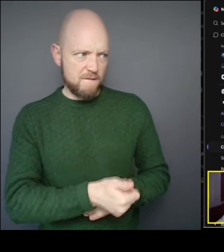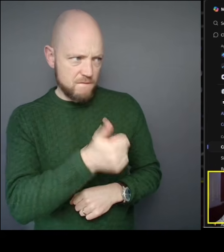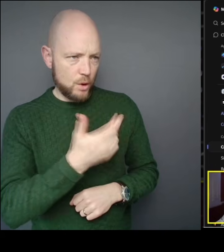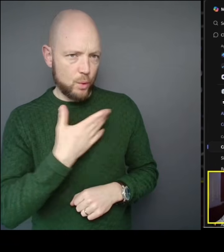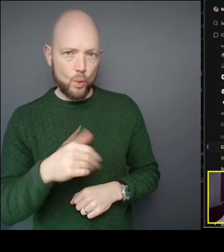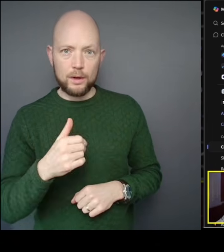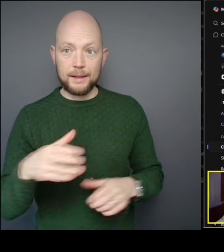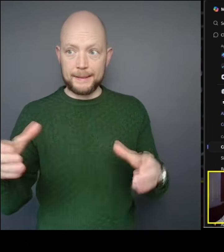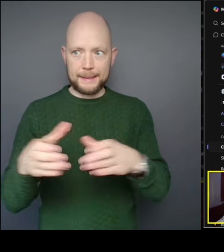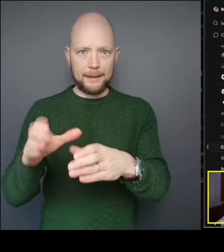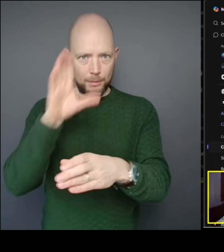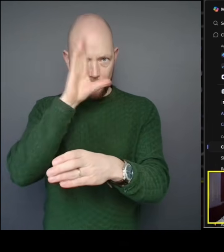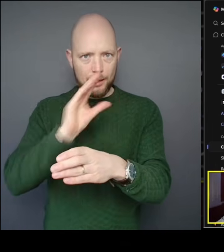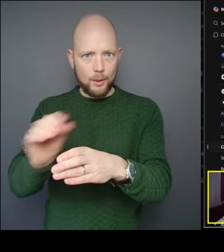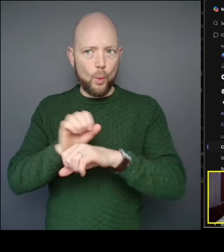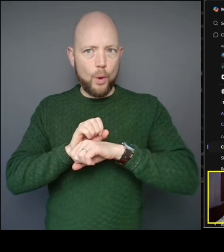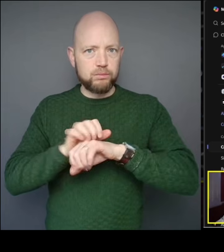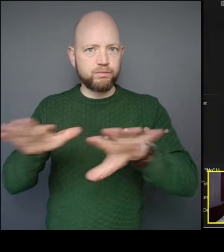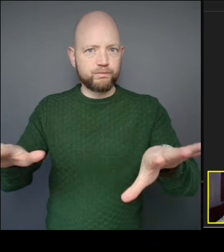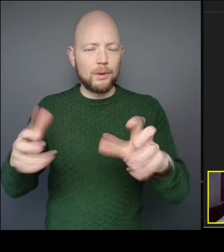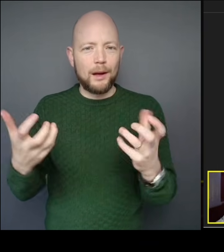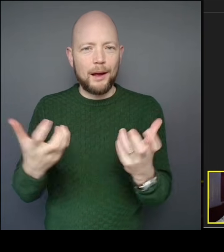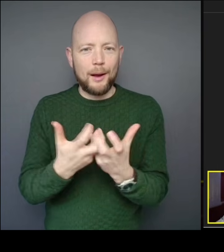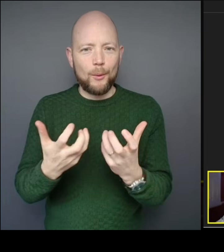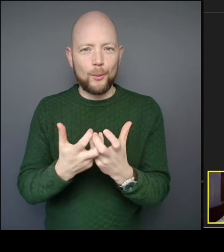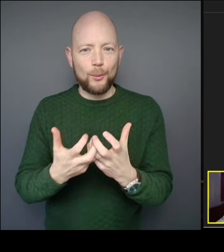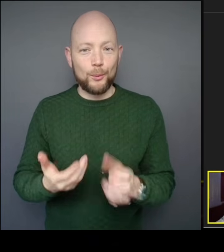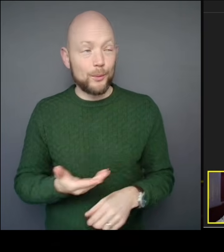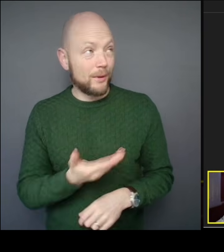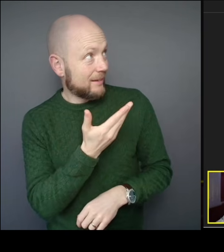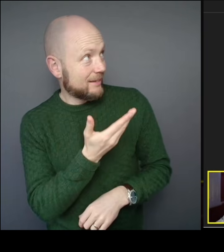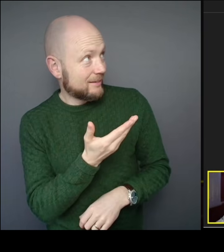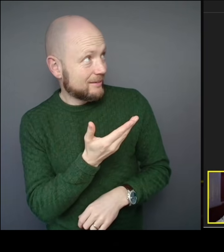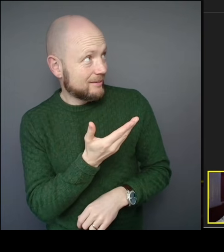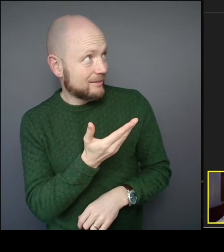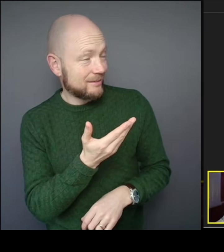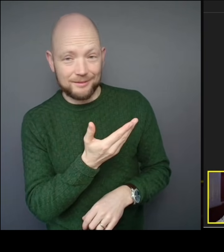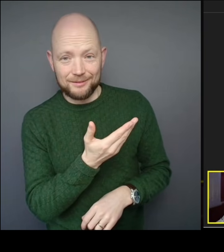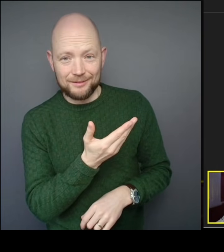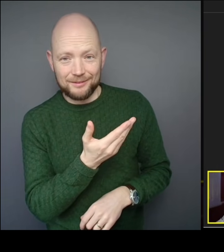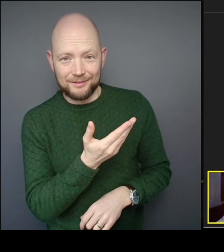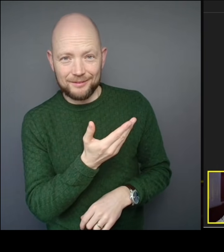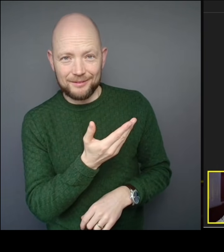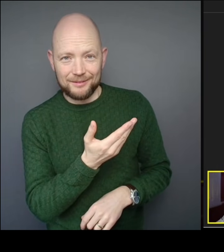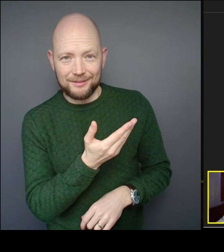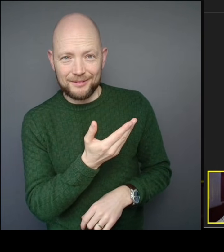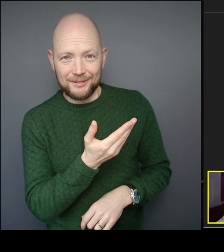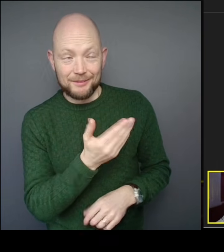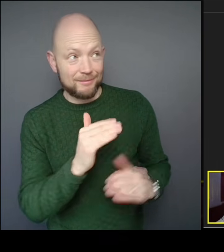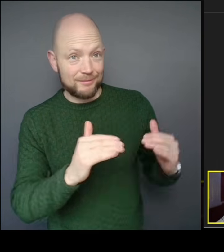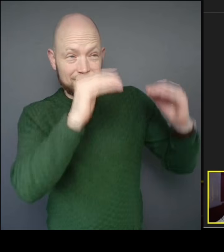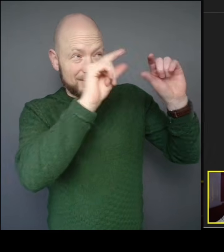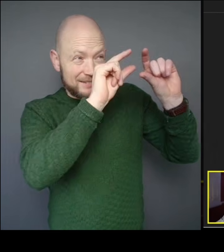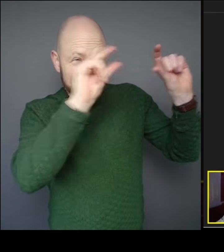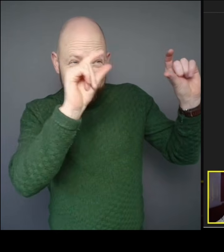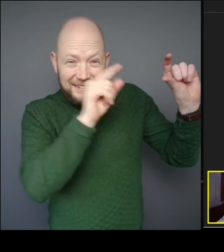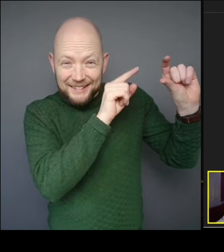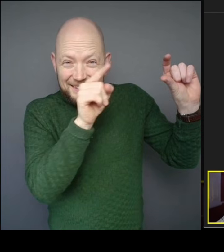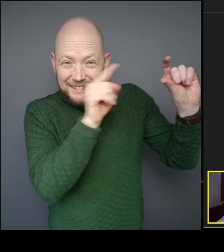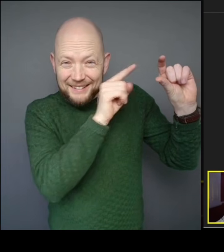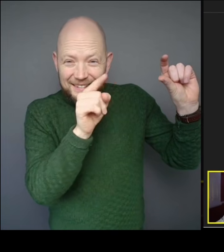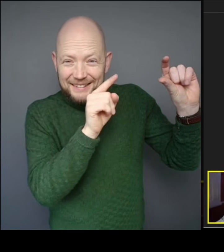our team inside the application? So if you notice on the top, when you look at the actual prompt that you pasted, you have all these